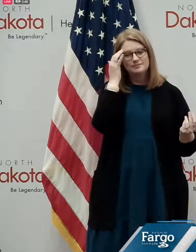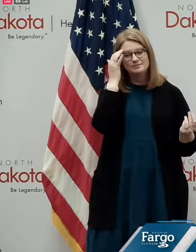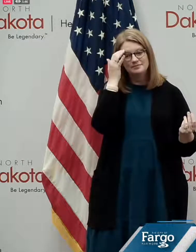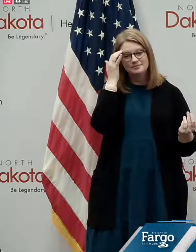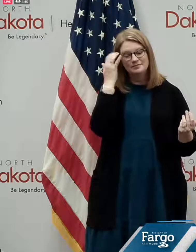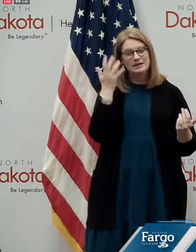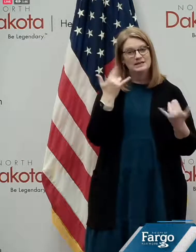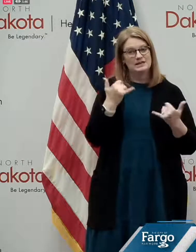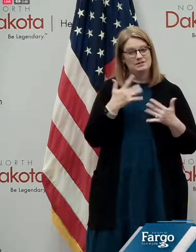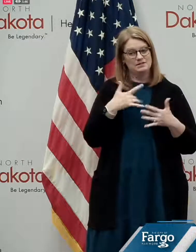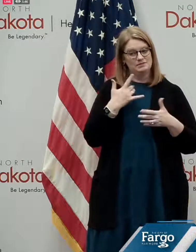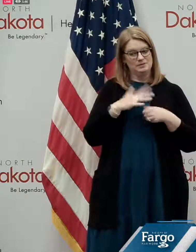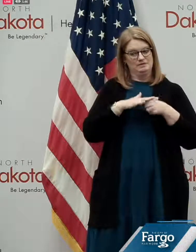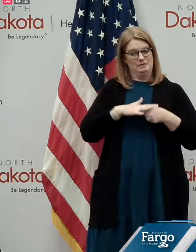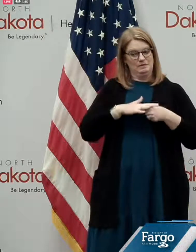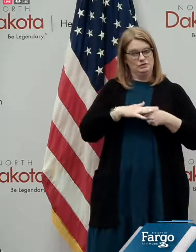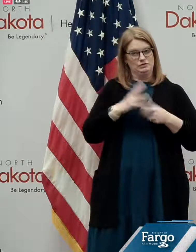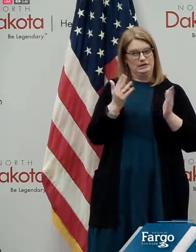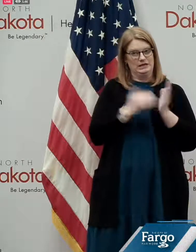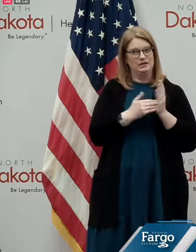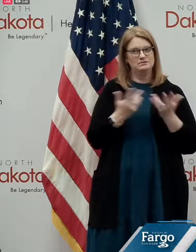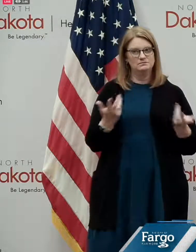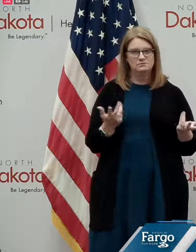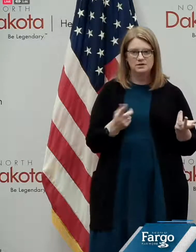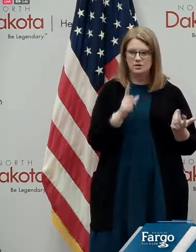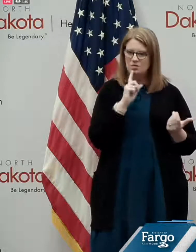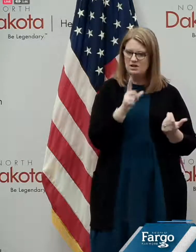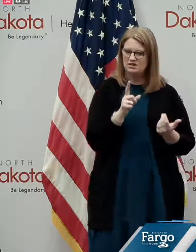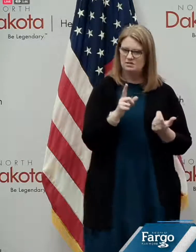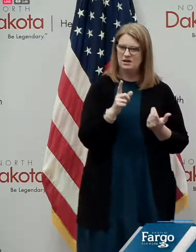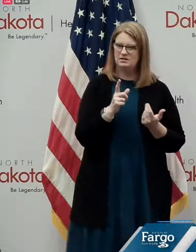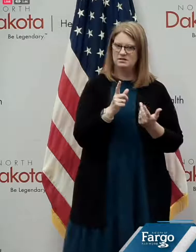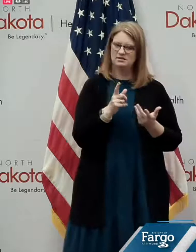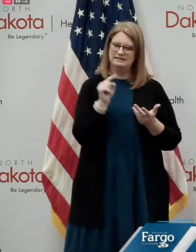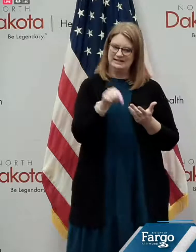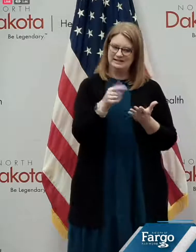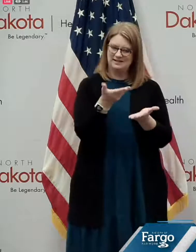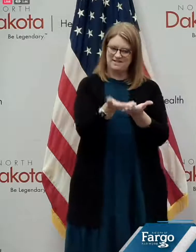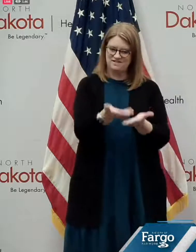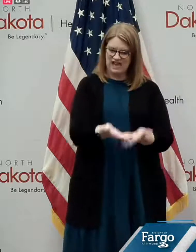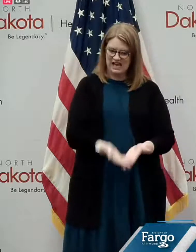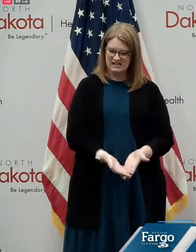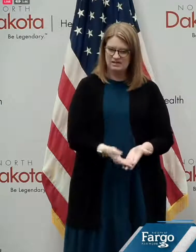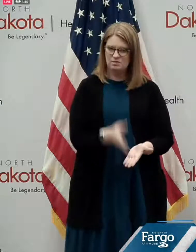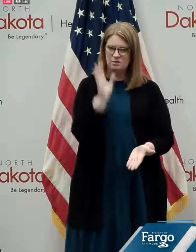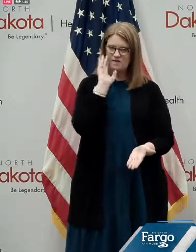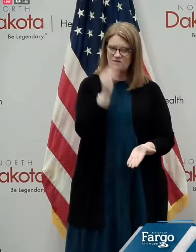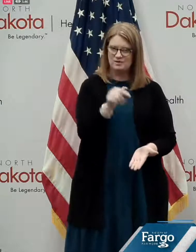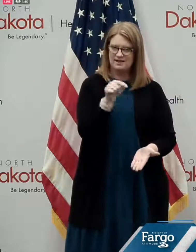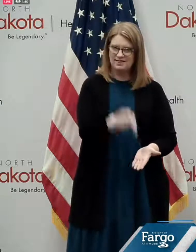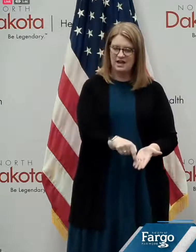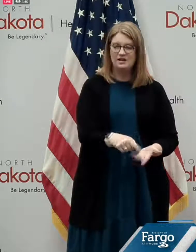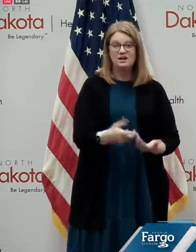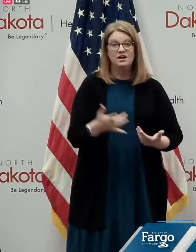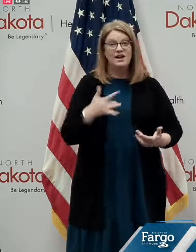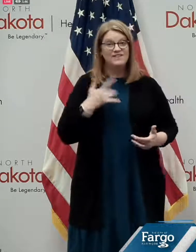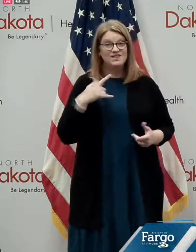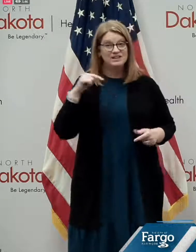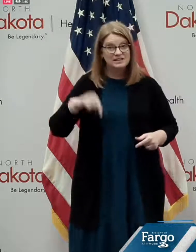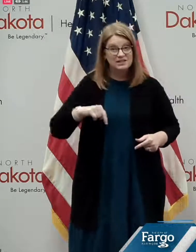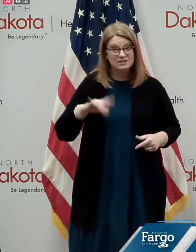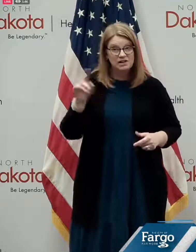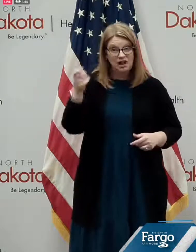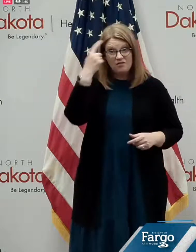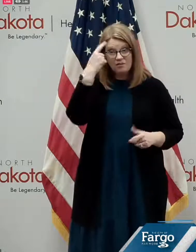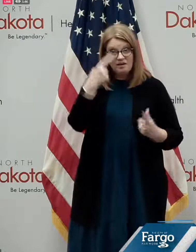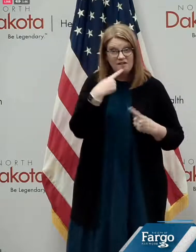pressure and examples, but again, we want to be data-driven about it. And I think, again, the appeal here is I still believe strongly it's not what government says, it's what